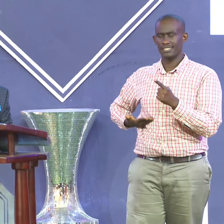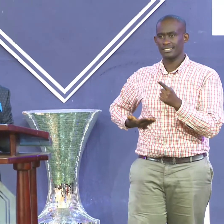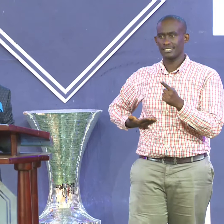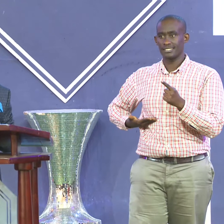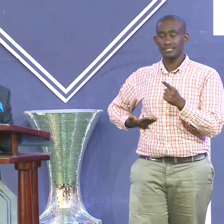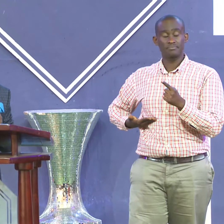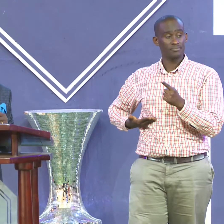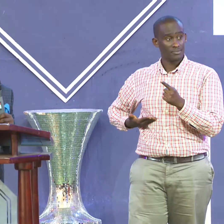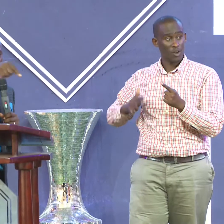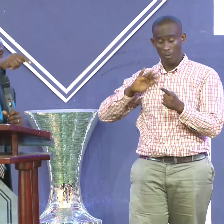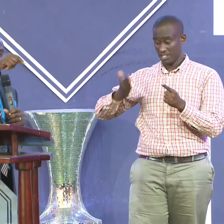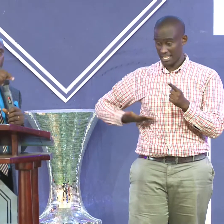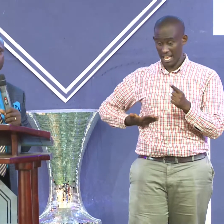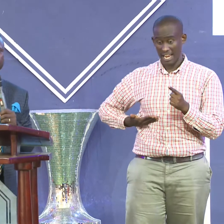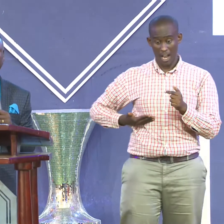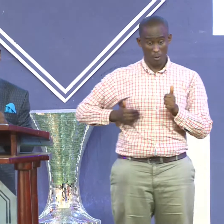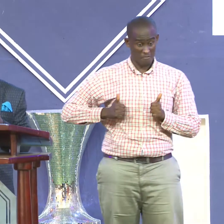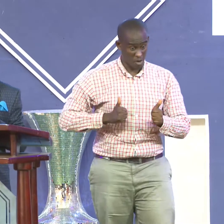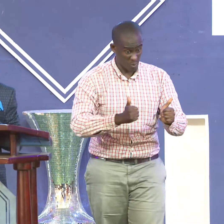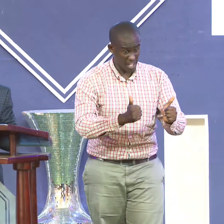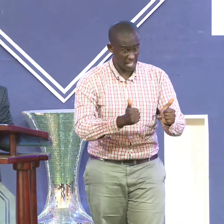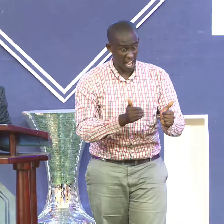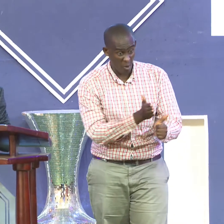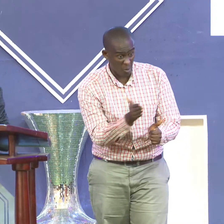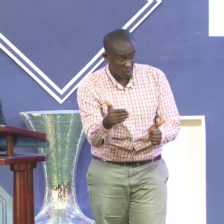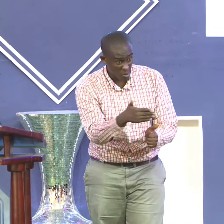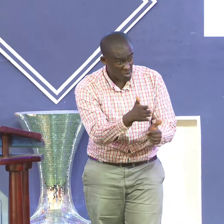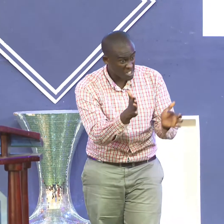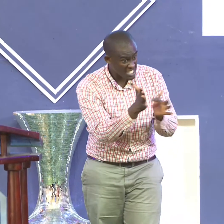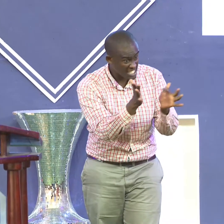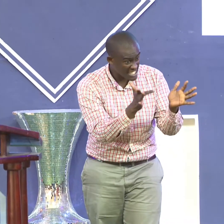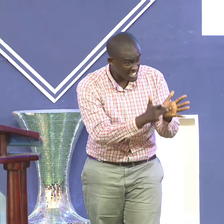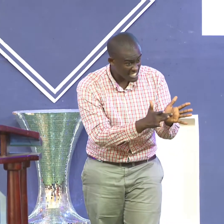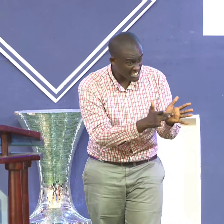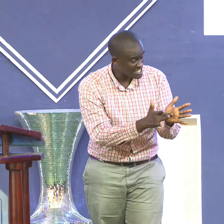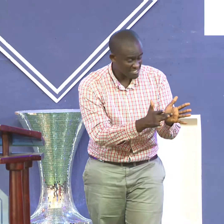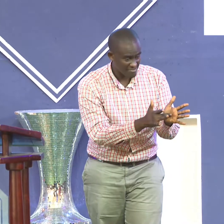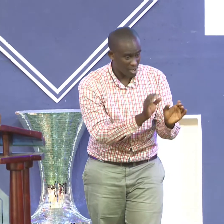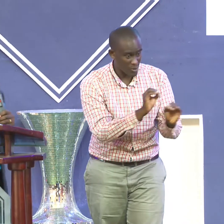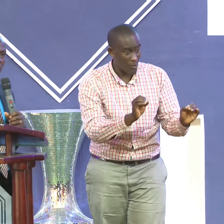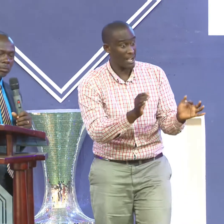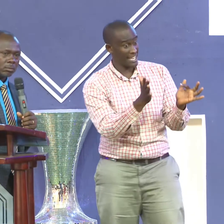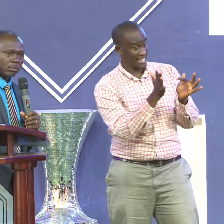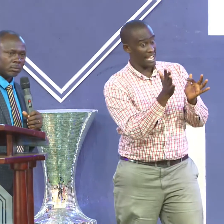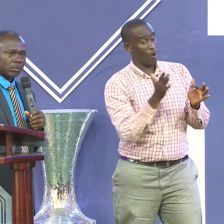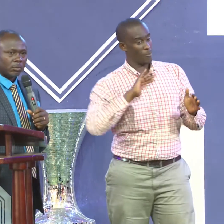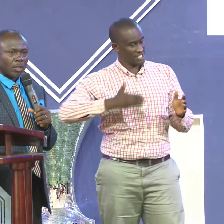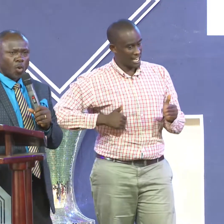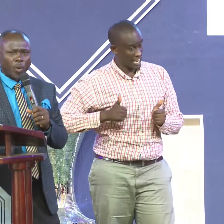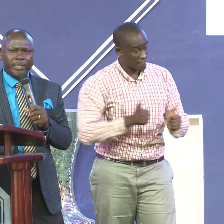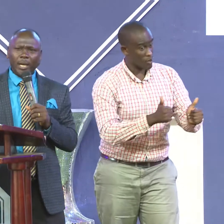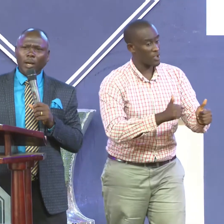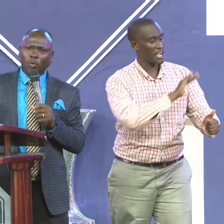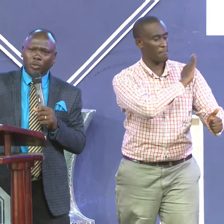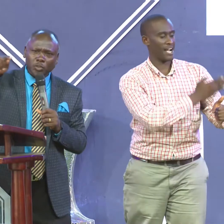takyasobola kutambulira ku bukodyo bwe. The woman could no longer use her schemes. Ng'atambulira ku maanyi ga Yesu. But she was walking on the power of